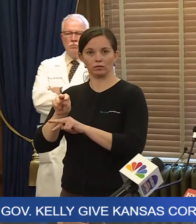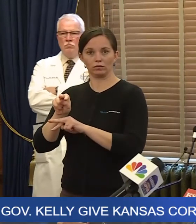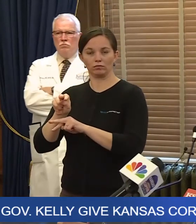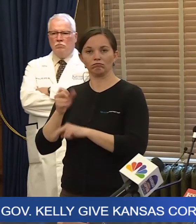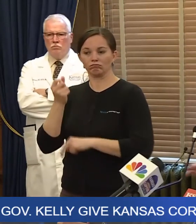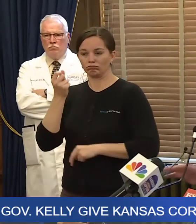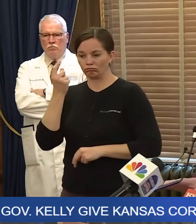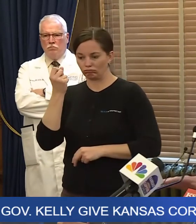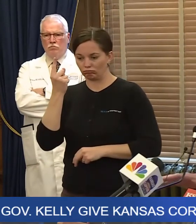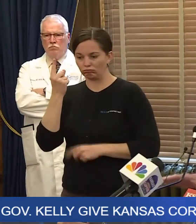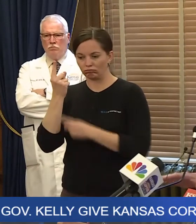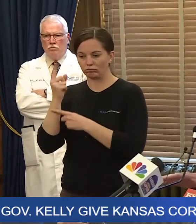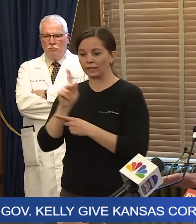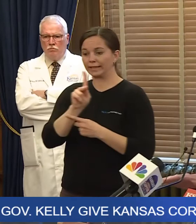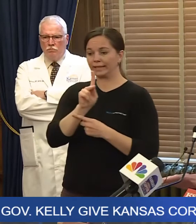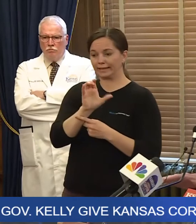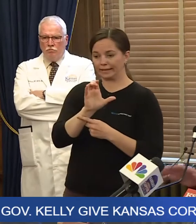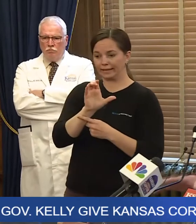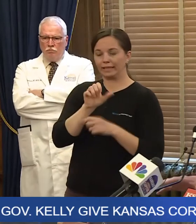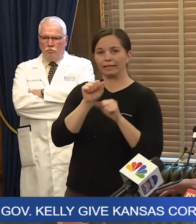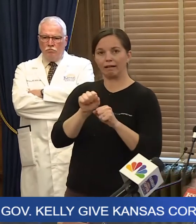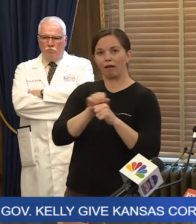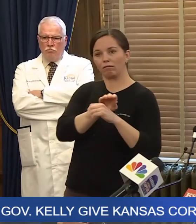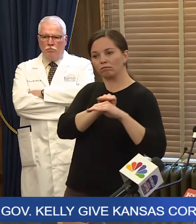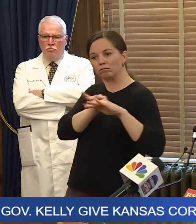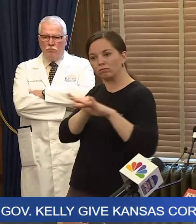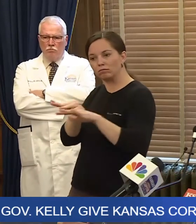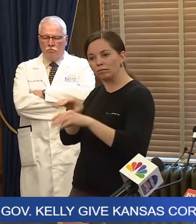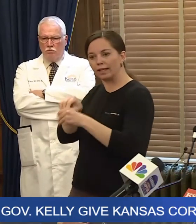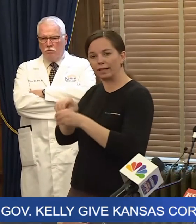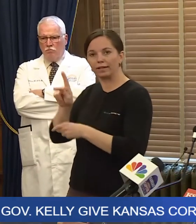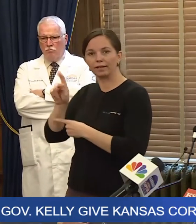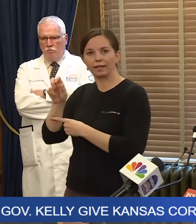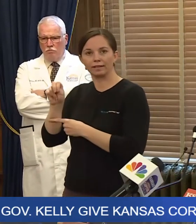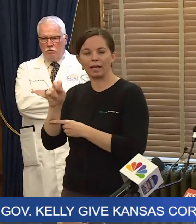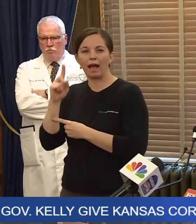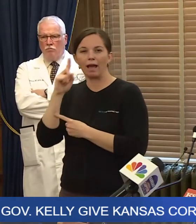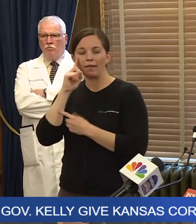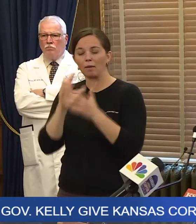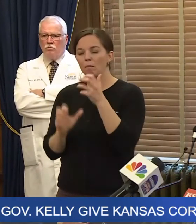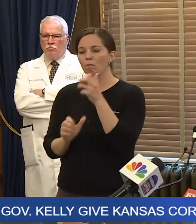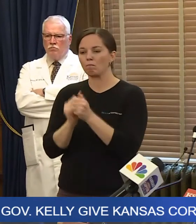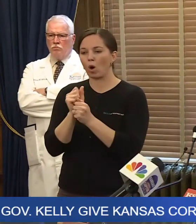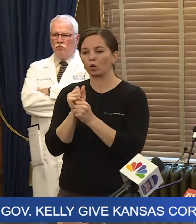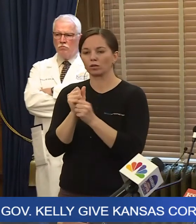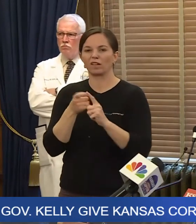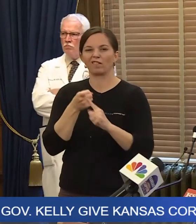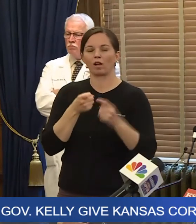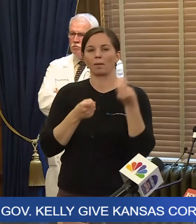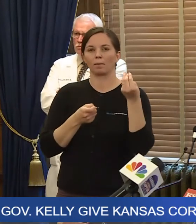into Kansas. I think the bulk of it, though, really was on the Missouri side.